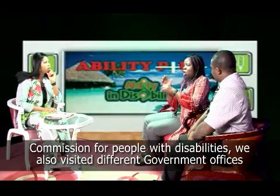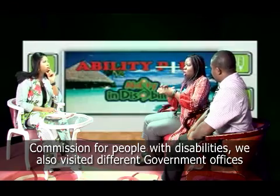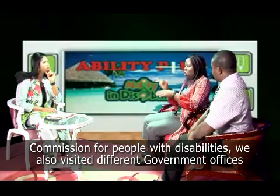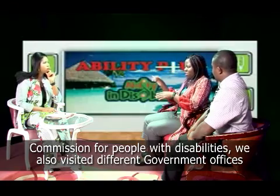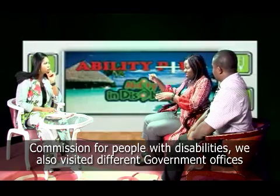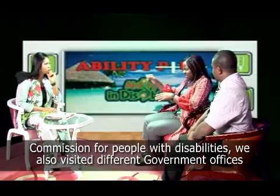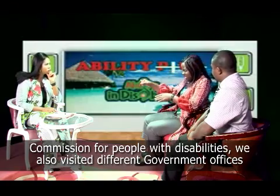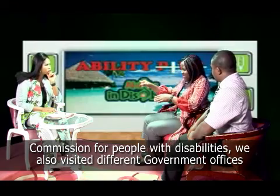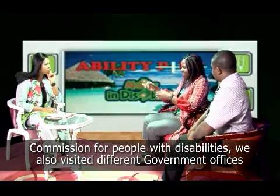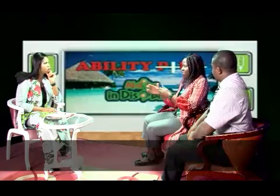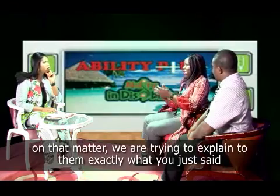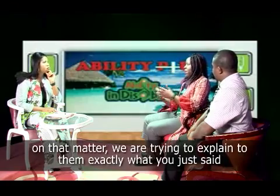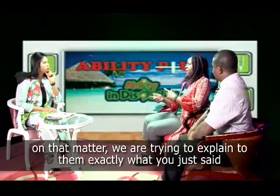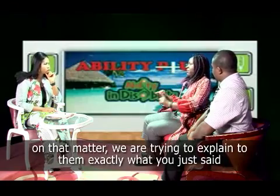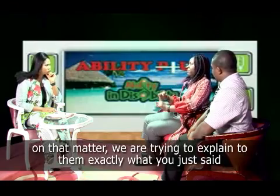government offices on that matter.